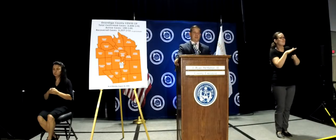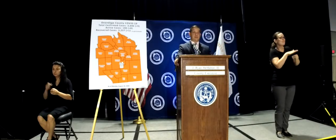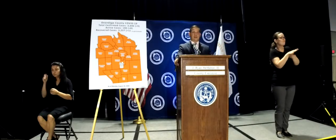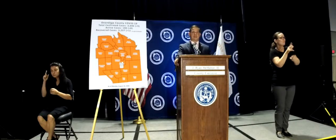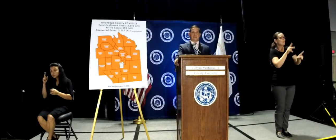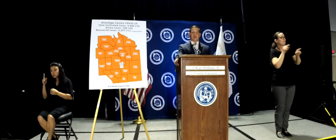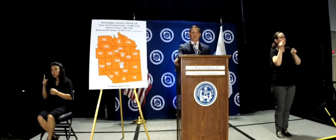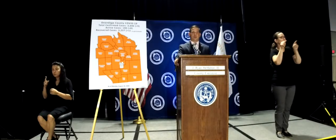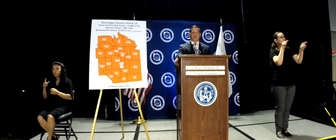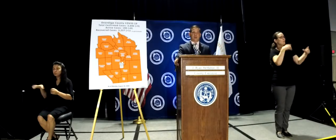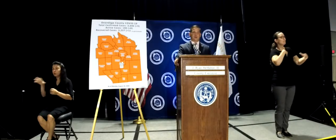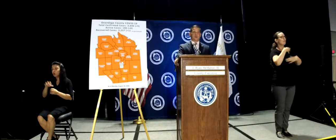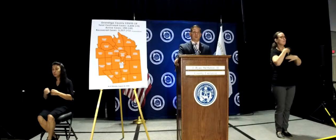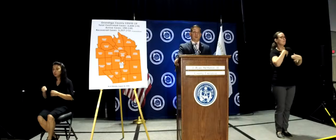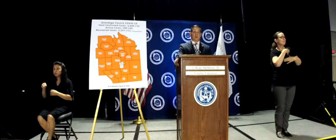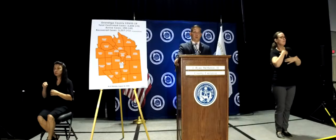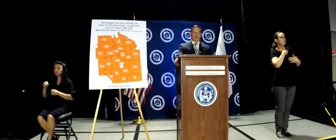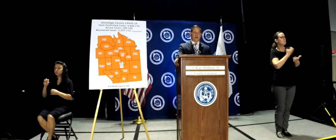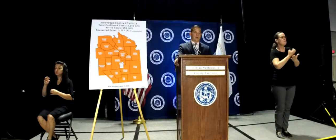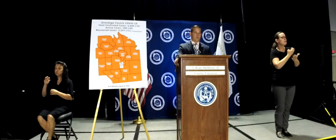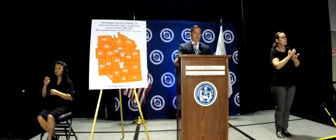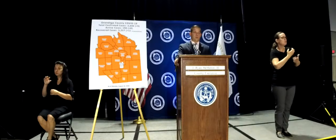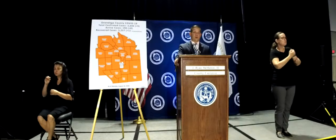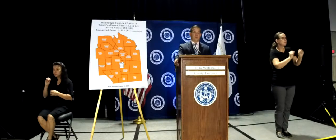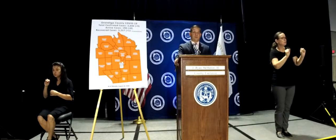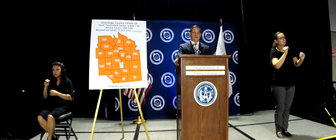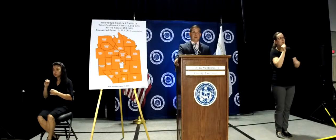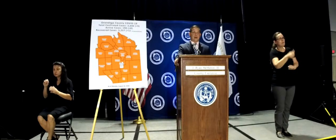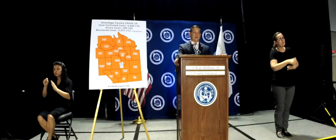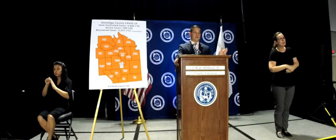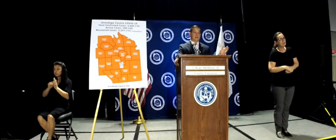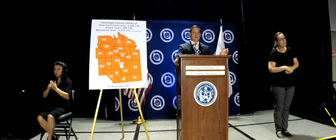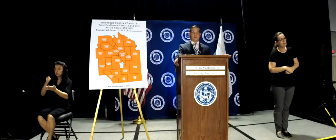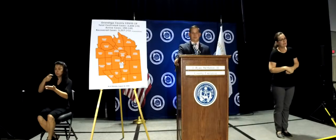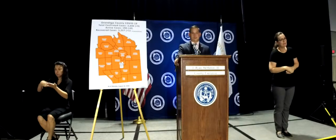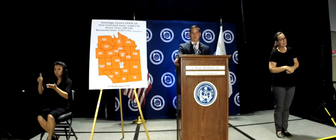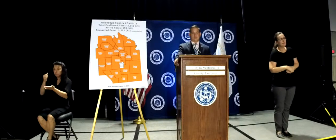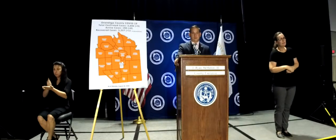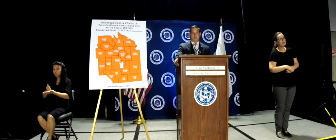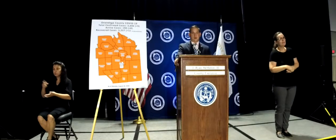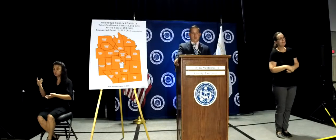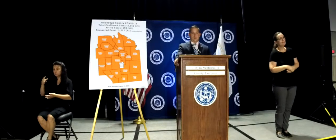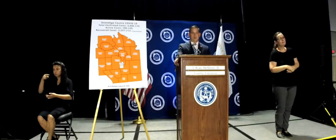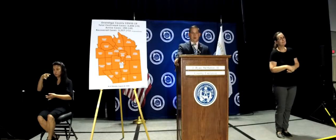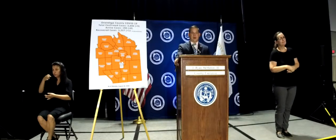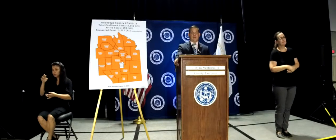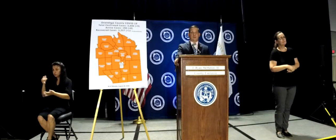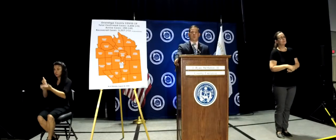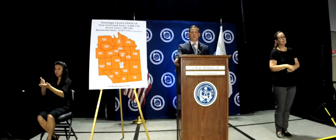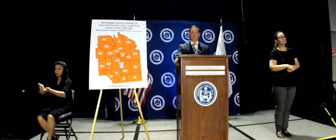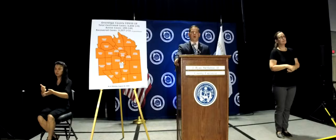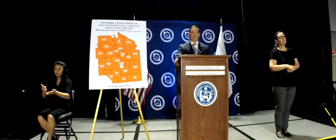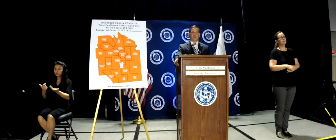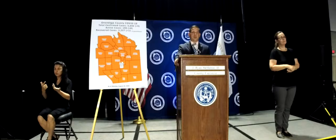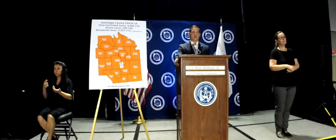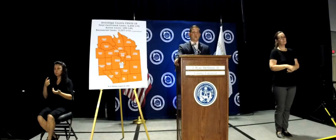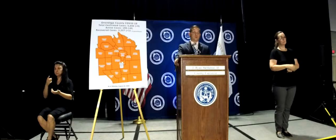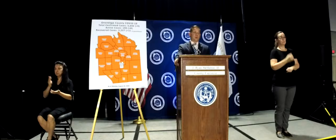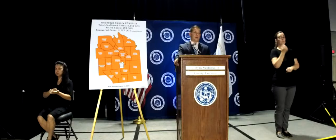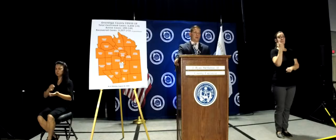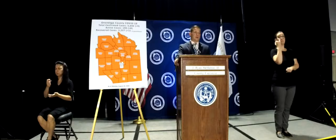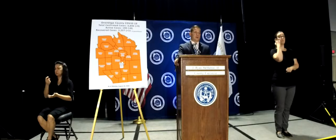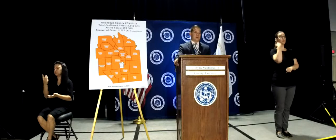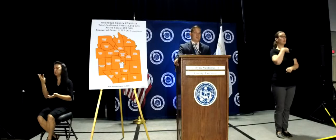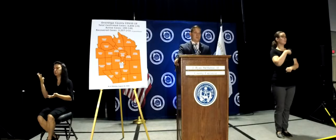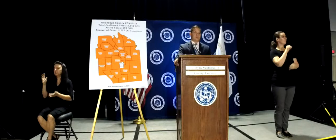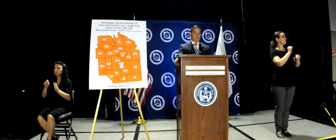state that's not saying to your two senators, we need help for local governments, they're not going to take it seriously. And right now, that's what part of the challenge has